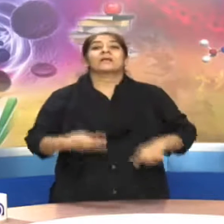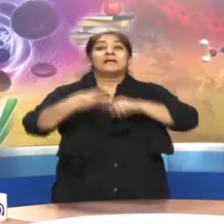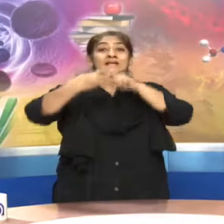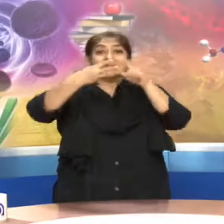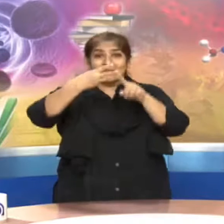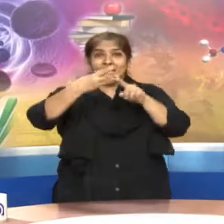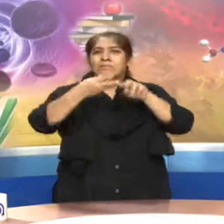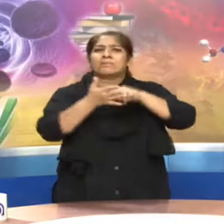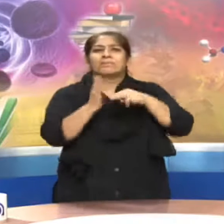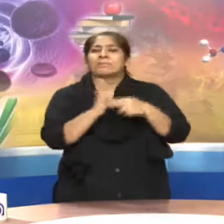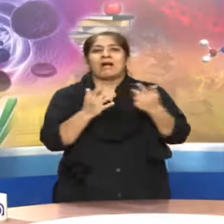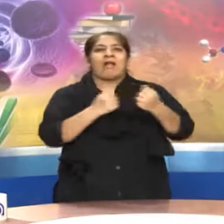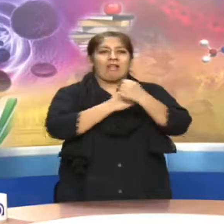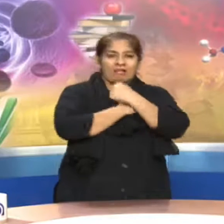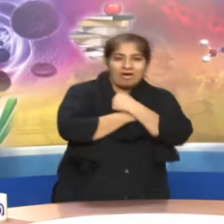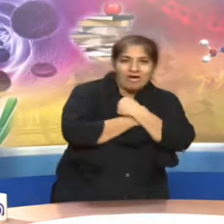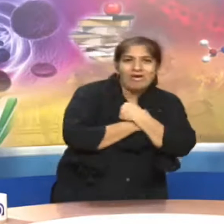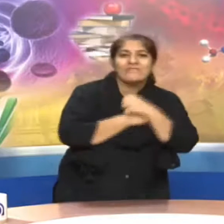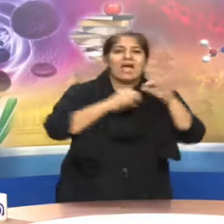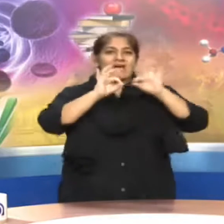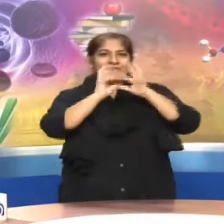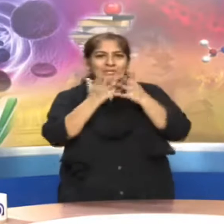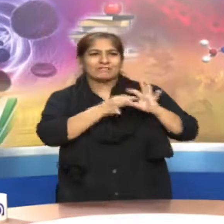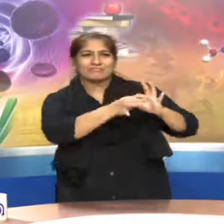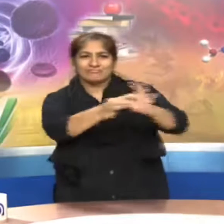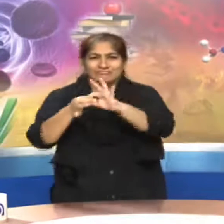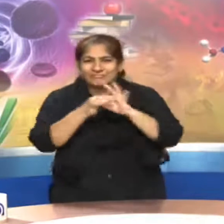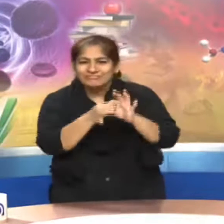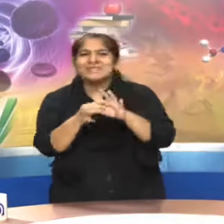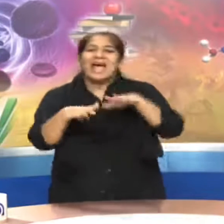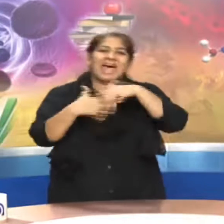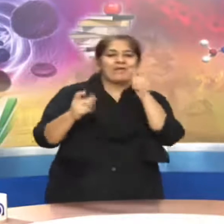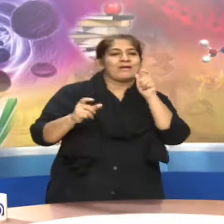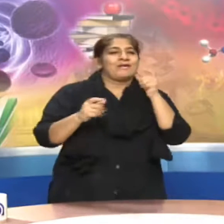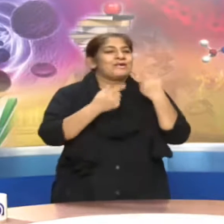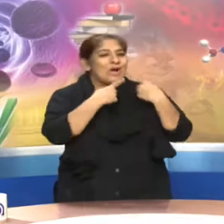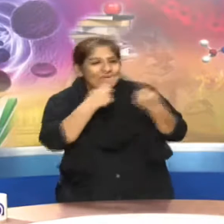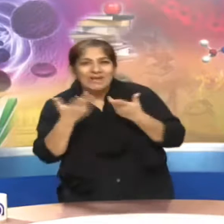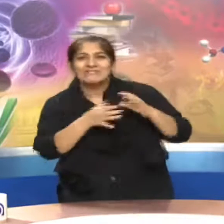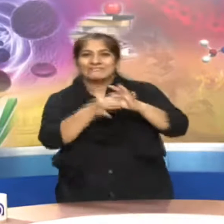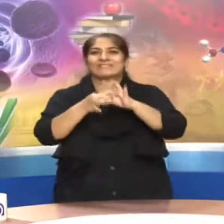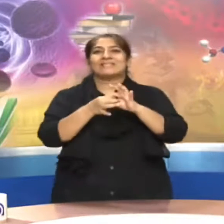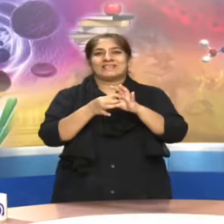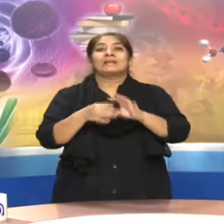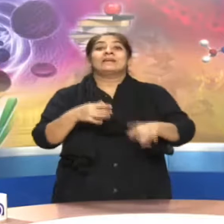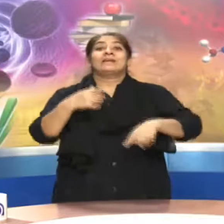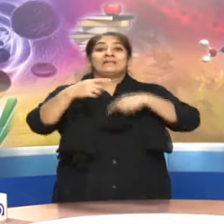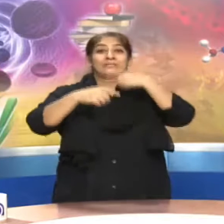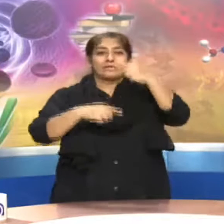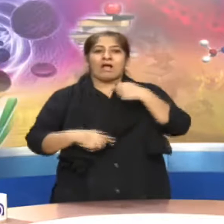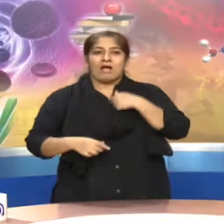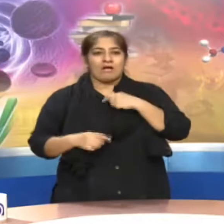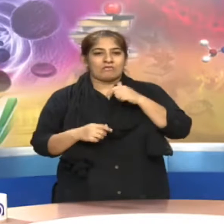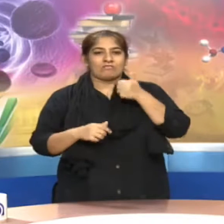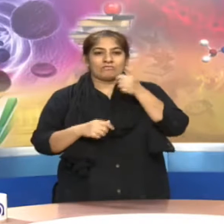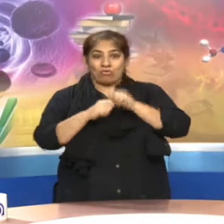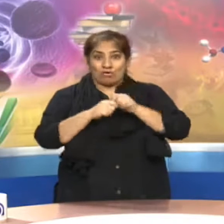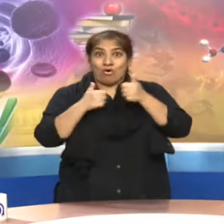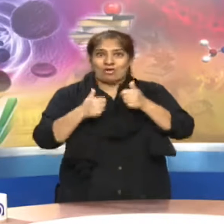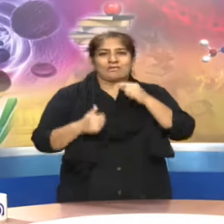needs. And there is another emotional need, that is the need of love, the need of belonging. We